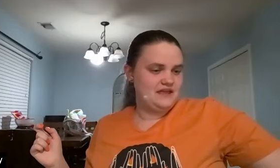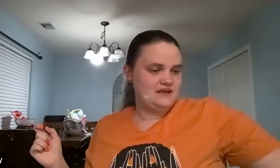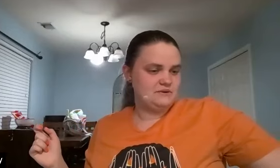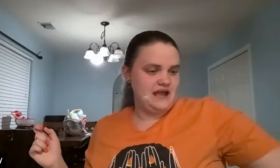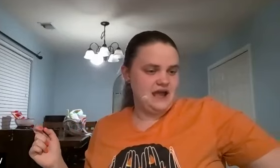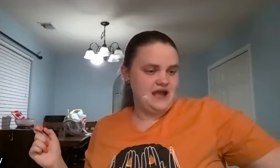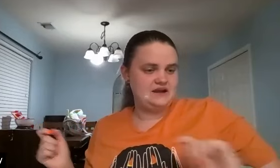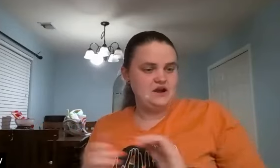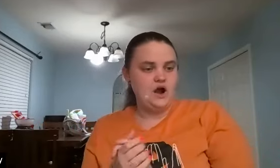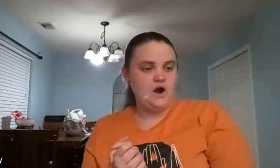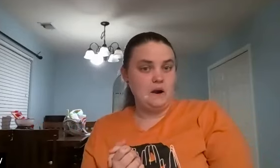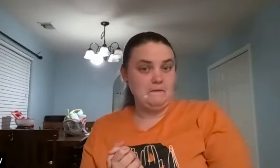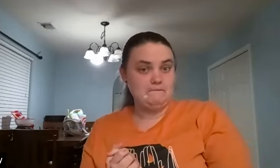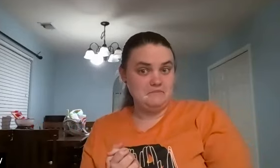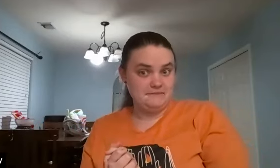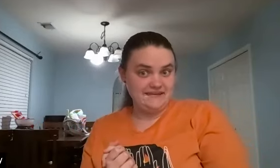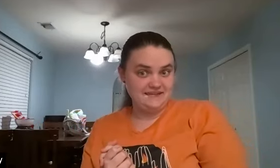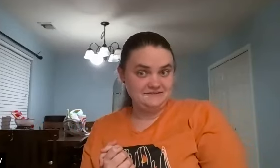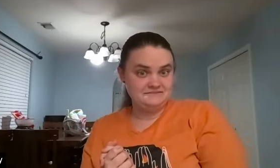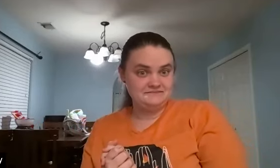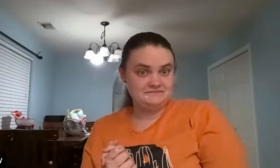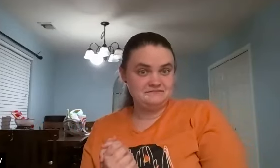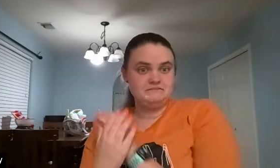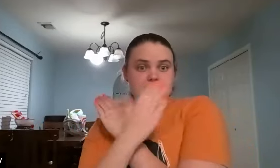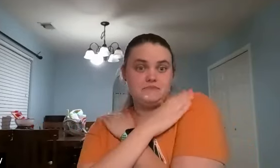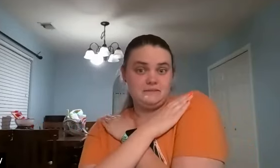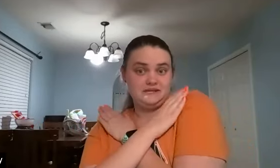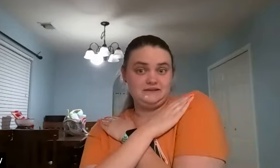Then we had our mummy.